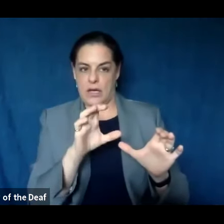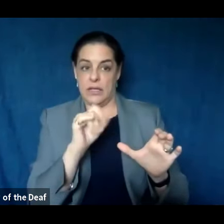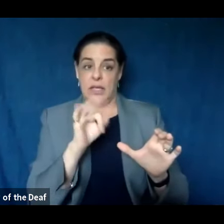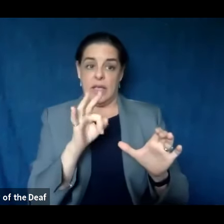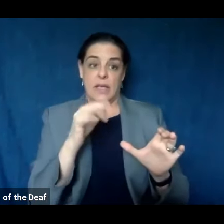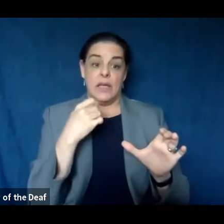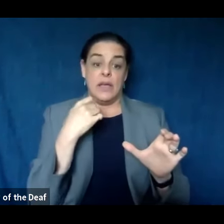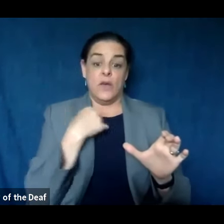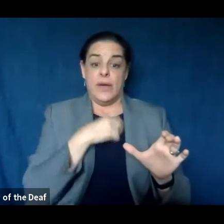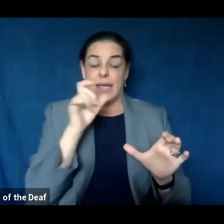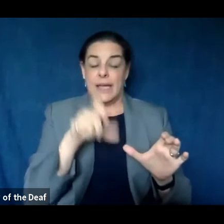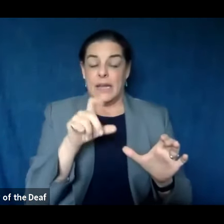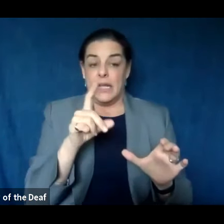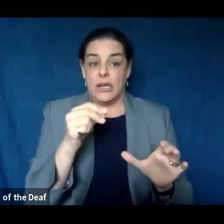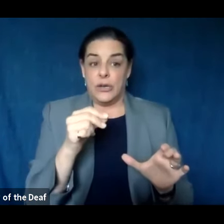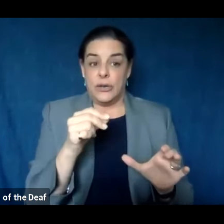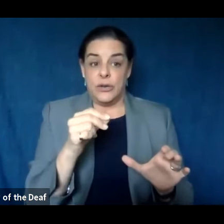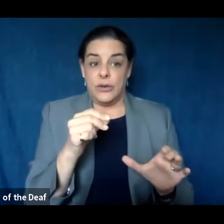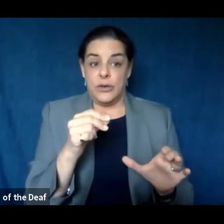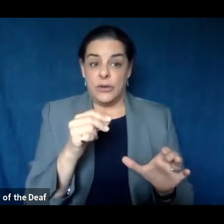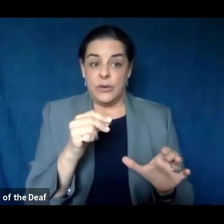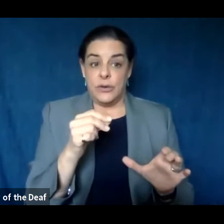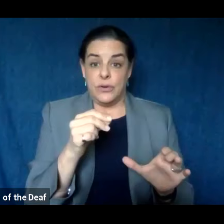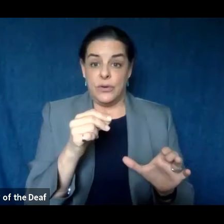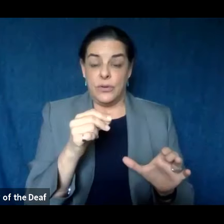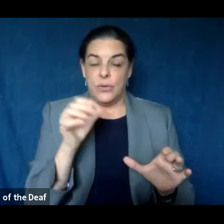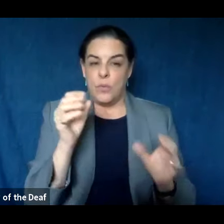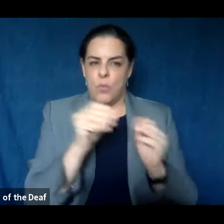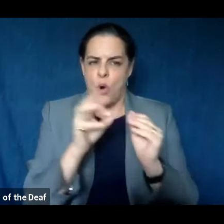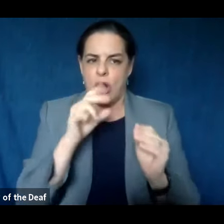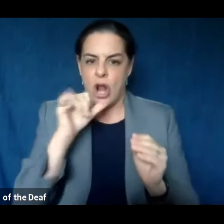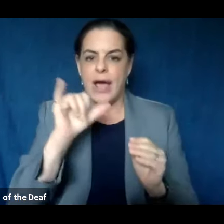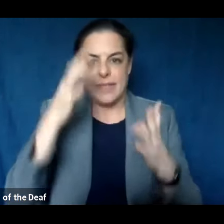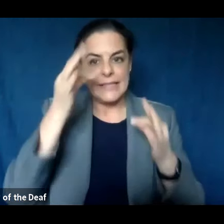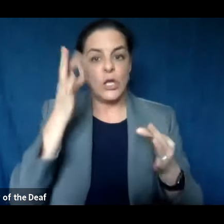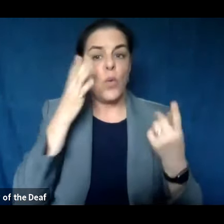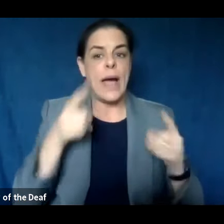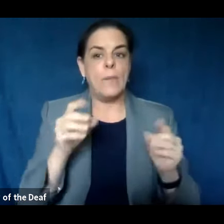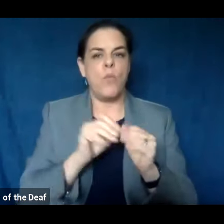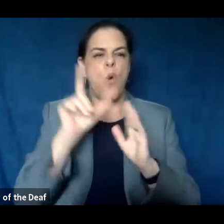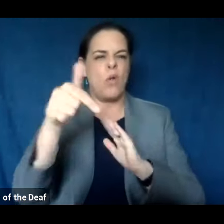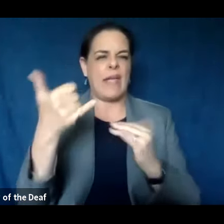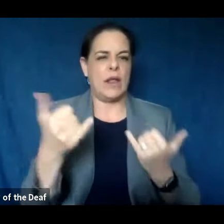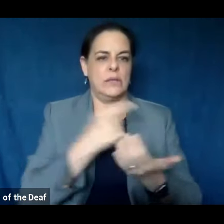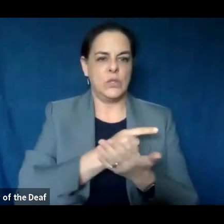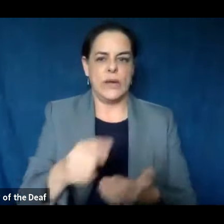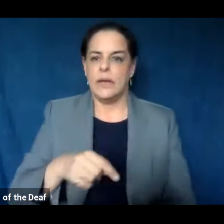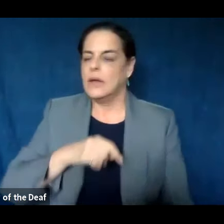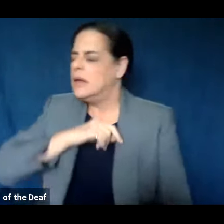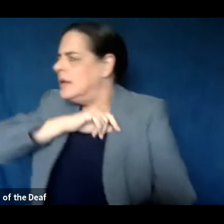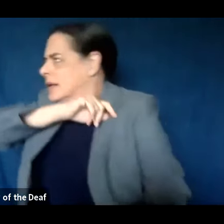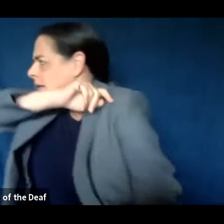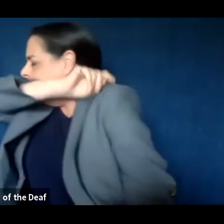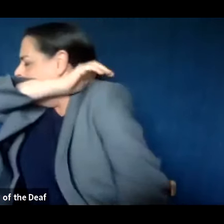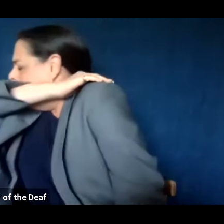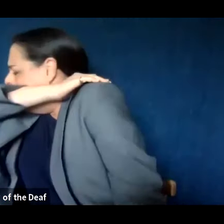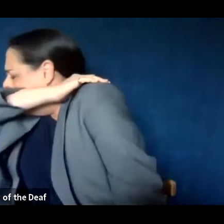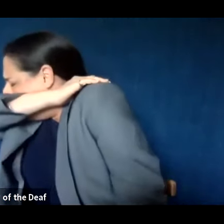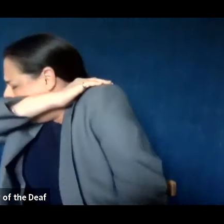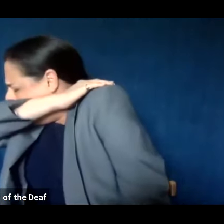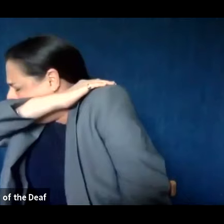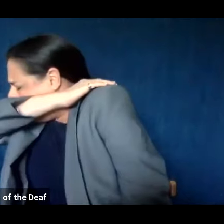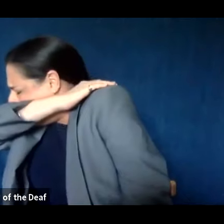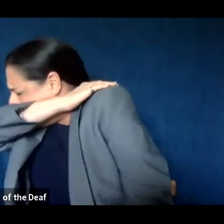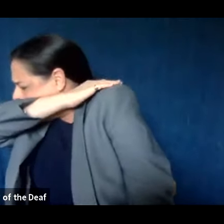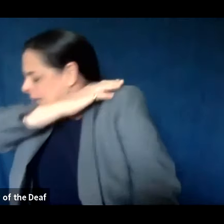to do a new order locally. That decision will be made later in this week. From, let's see, I'm